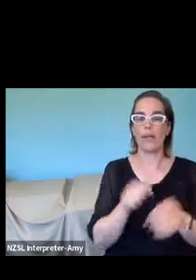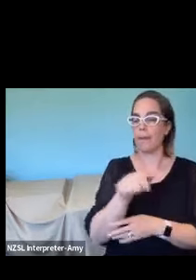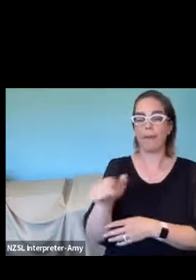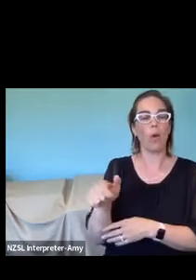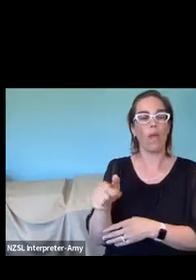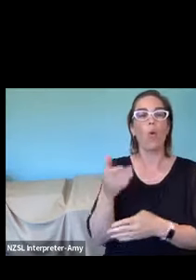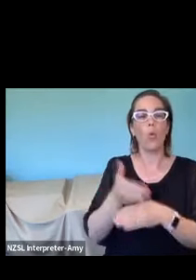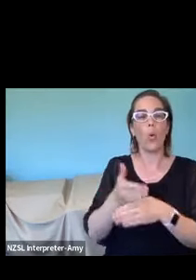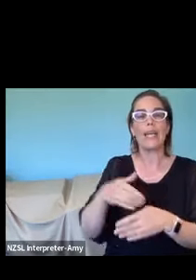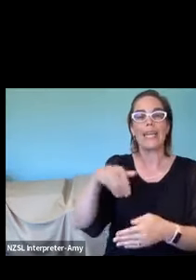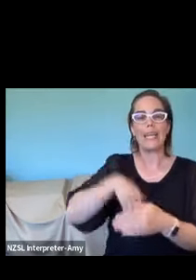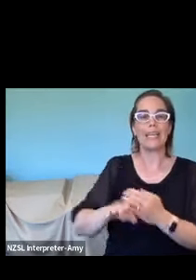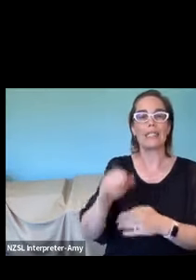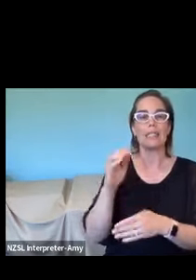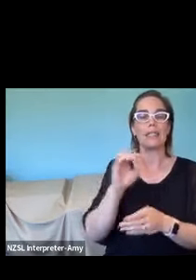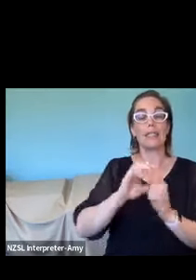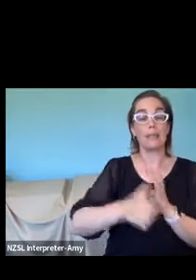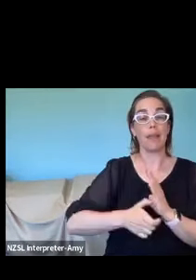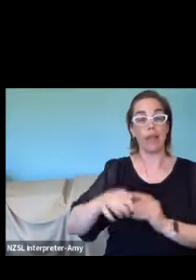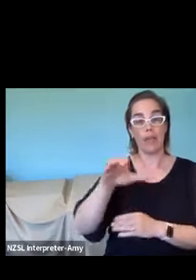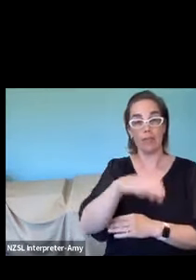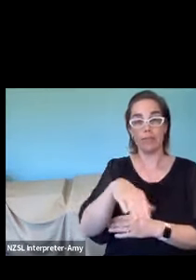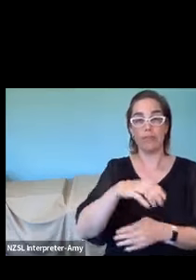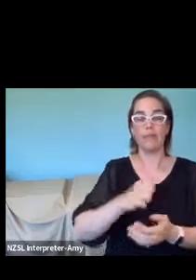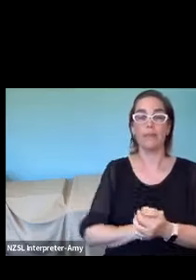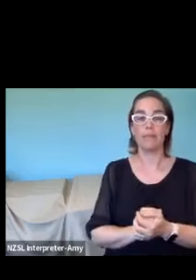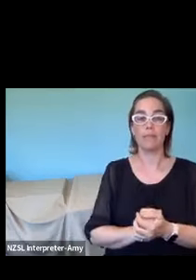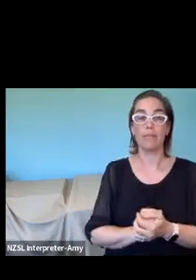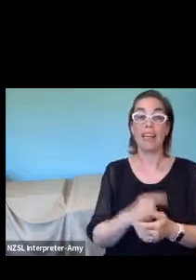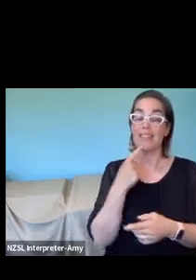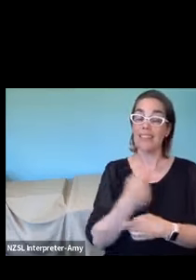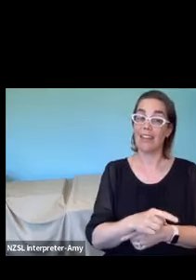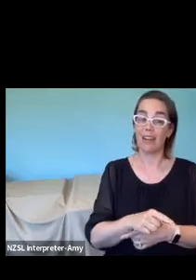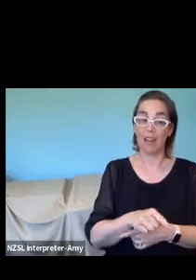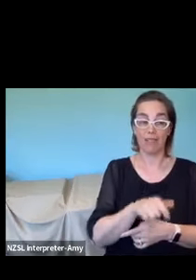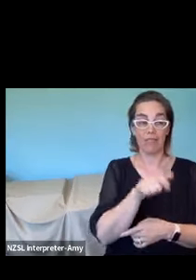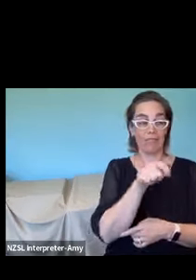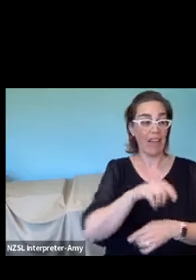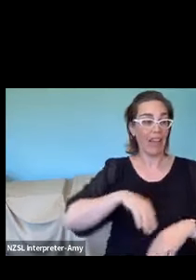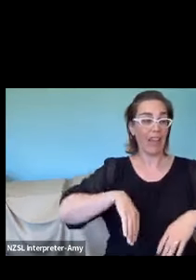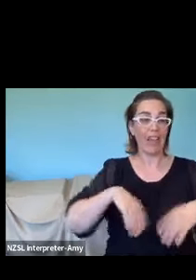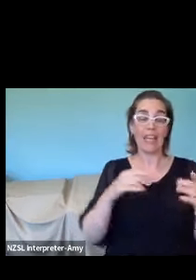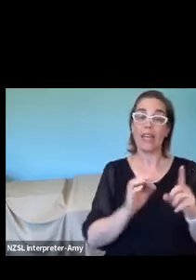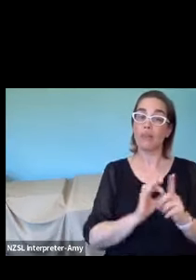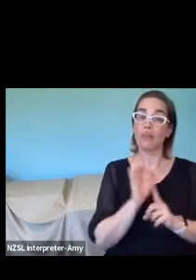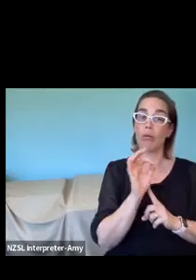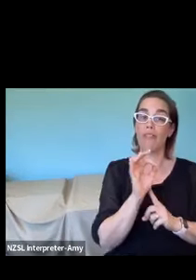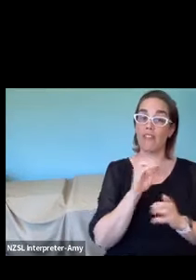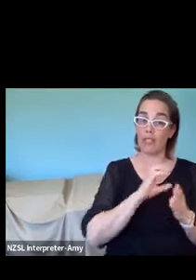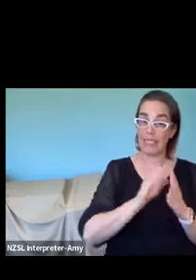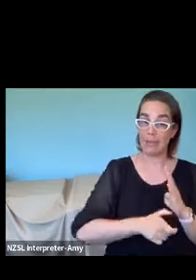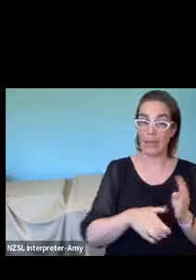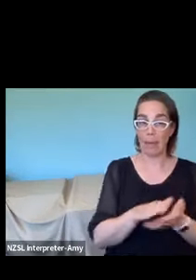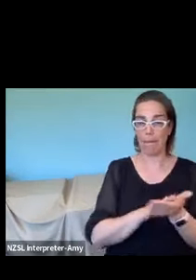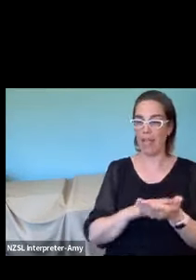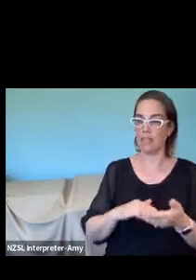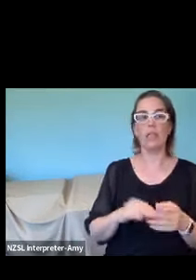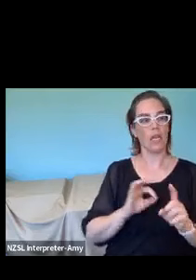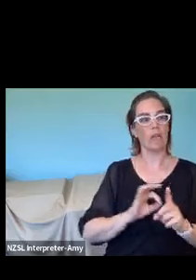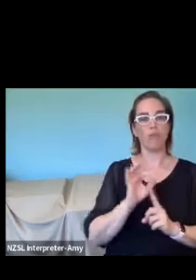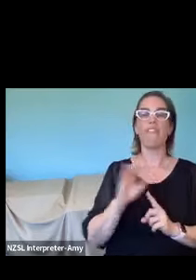woman's mentioned, and she's actually right, any improvement for disability is an improvement for all workers. And that's why we just want to reinforce the need to